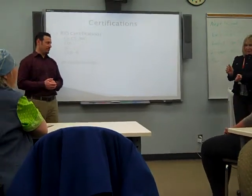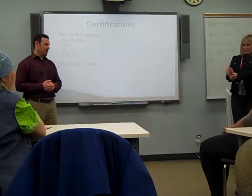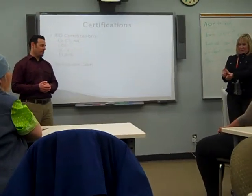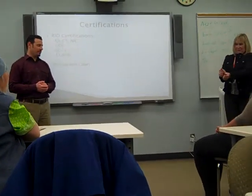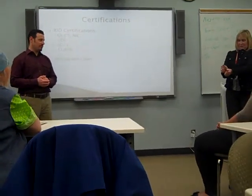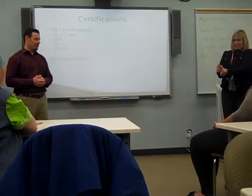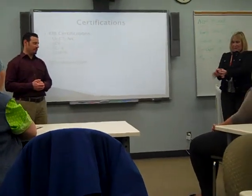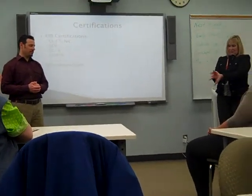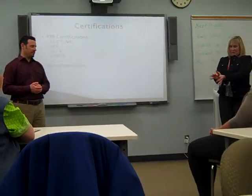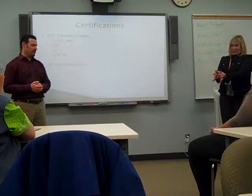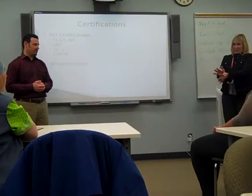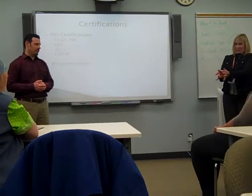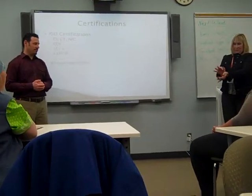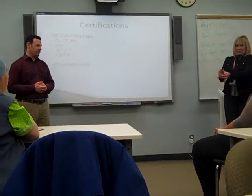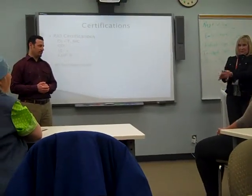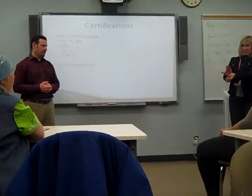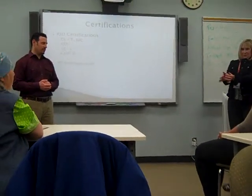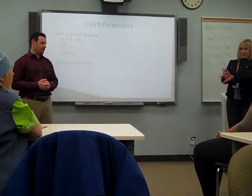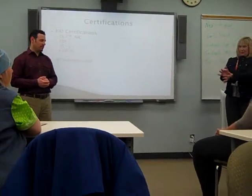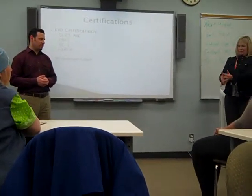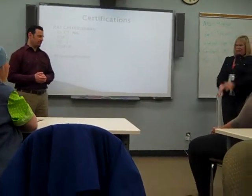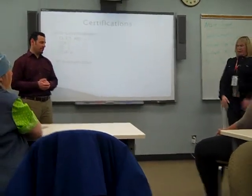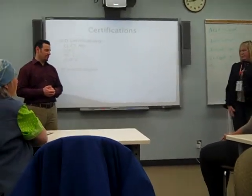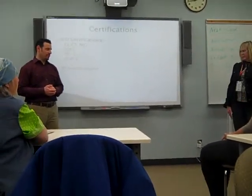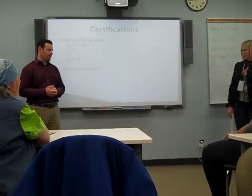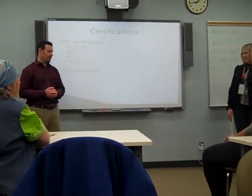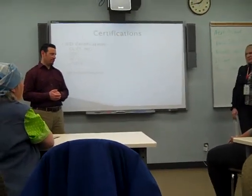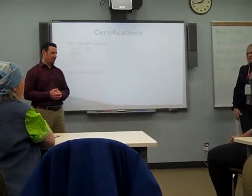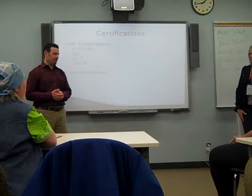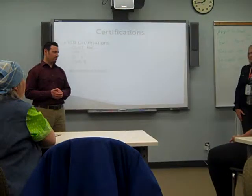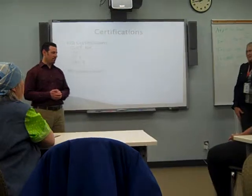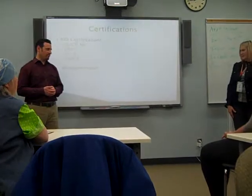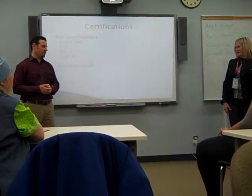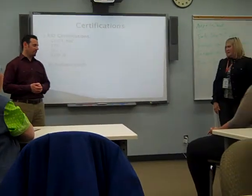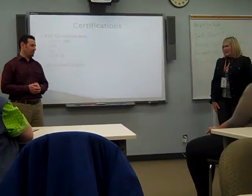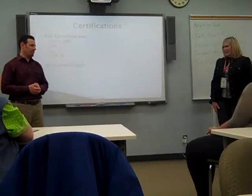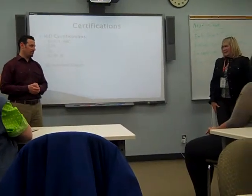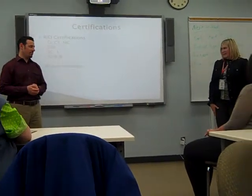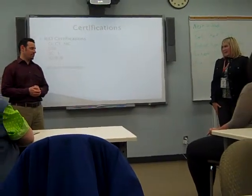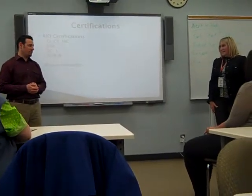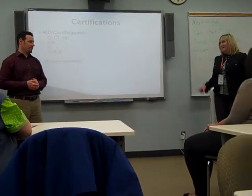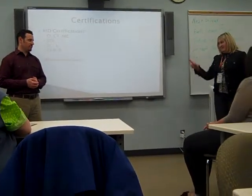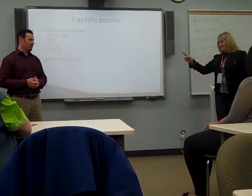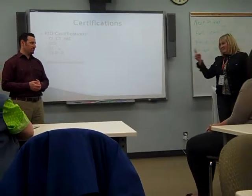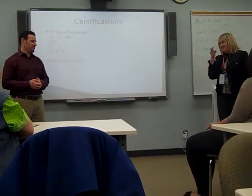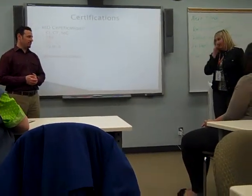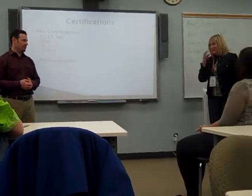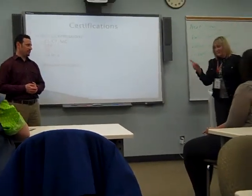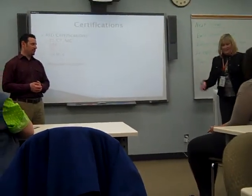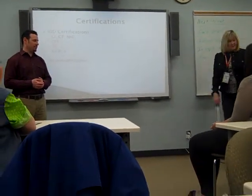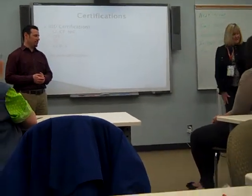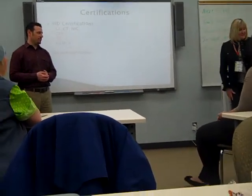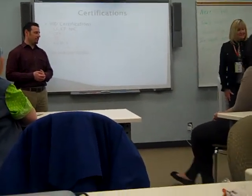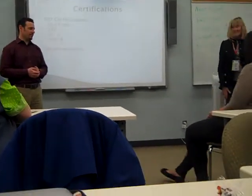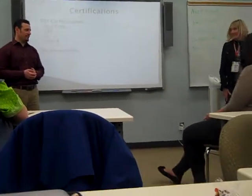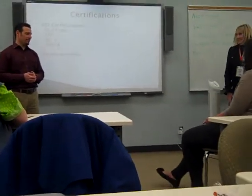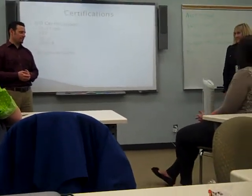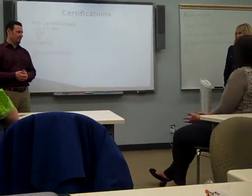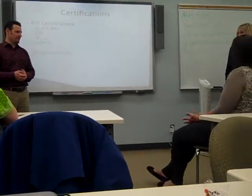Most of the judges are allowing and being more flexible to letting the handcuffs go, but it's still hard to get them to agree with that. You know, how can they communicate